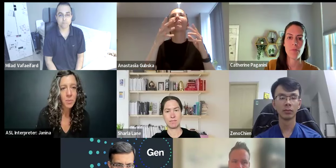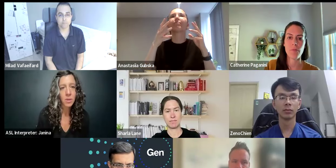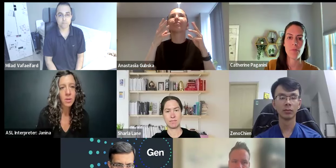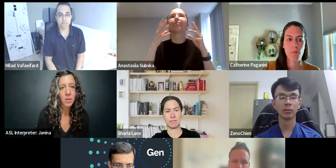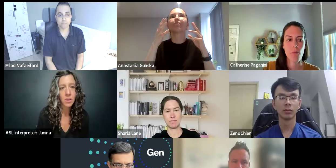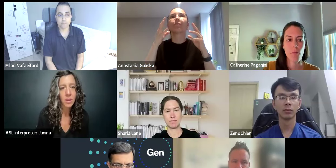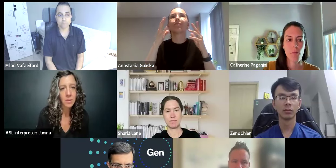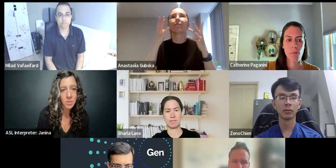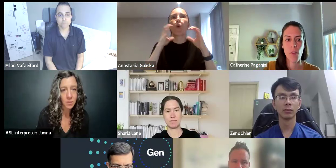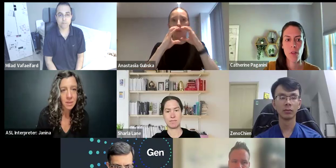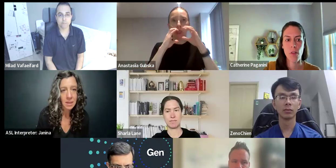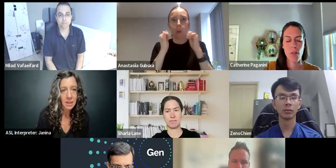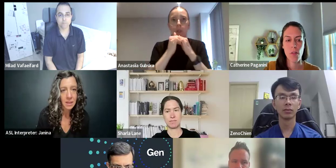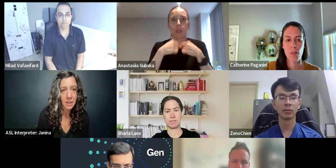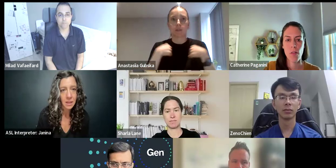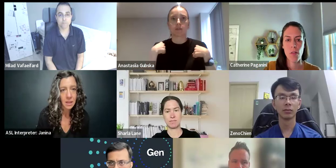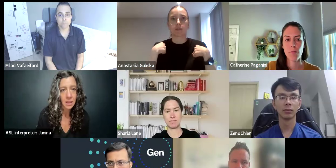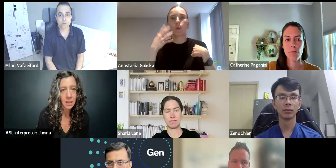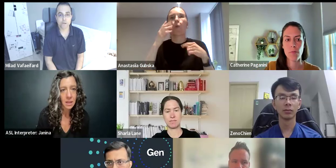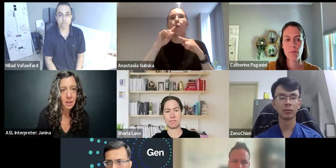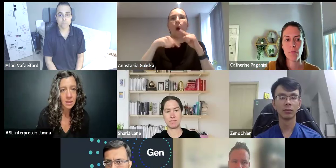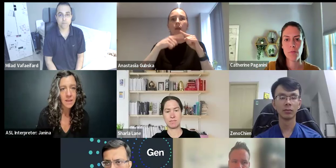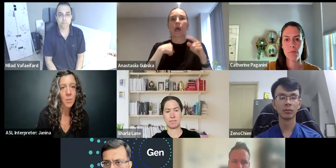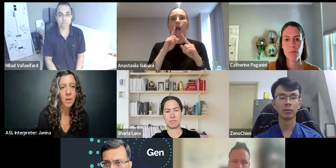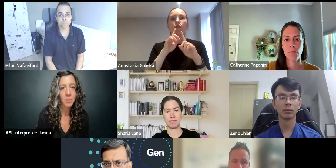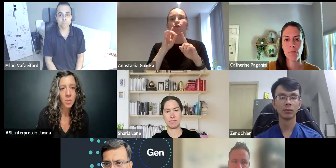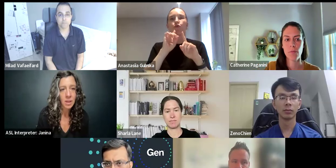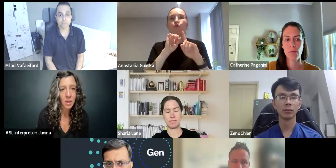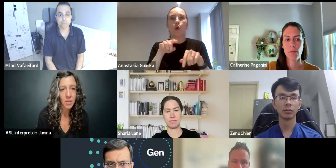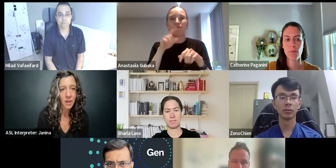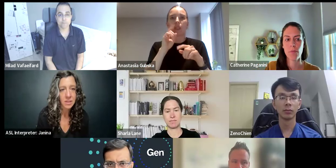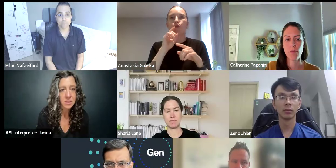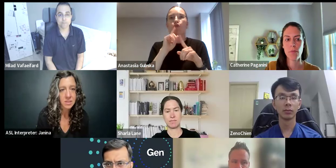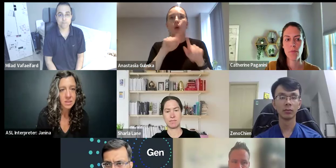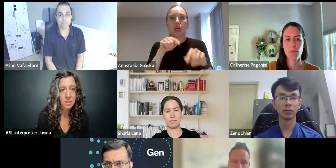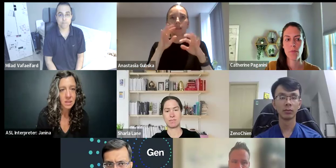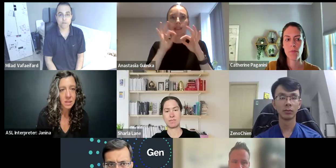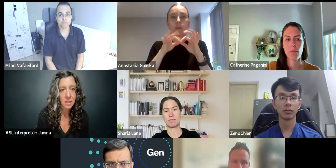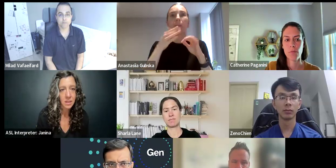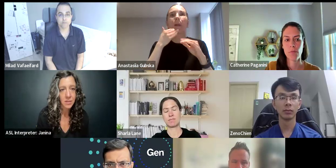when people come to our meeting and they want to communicate with us